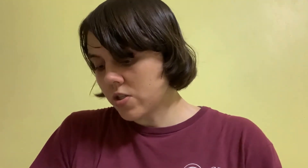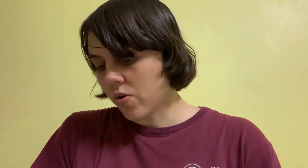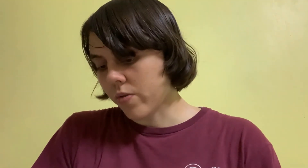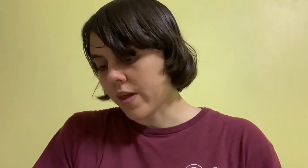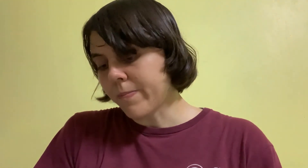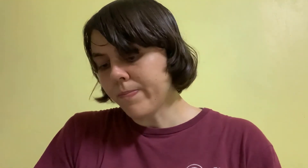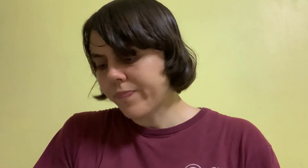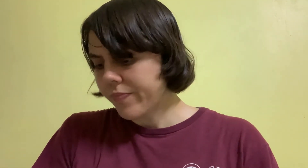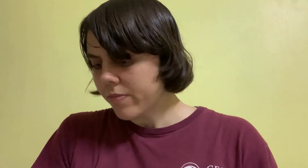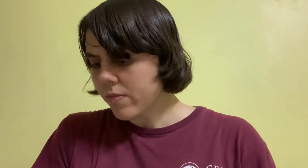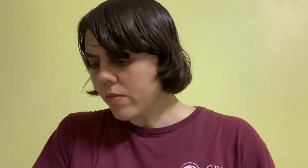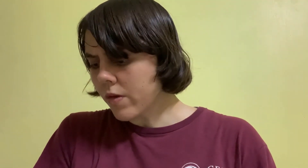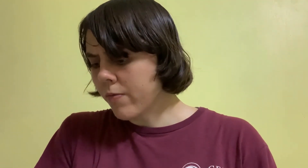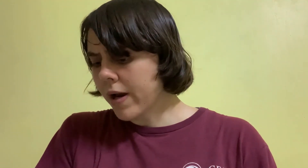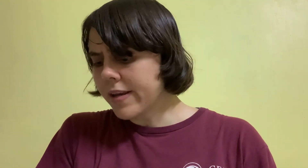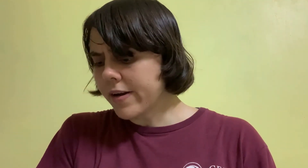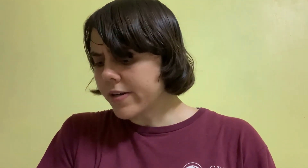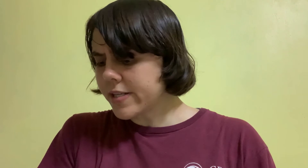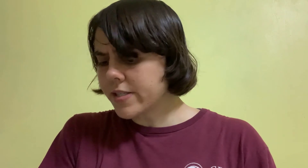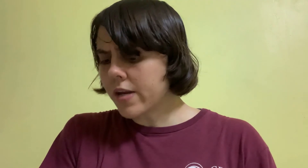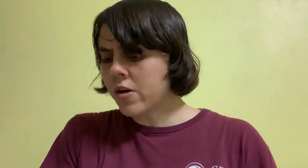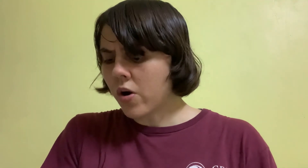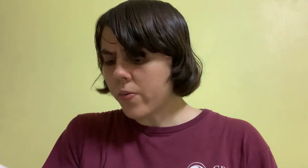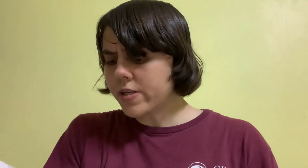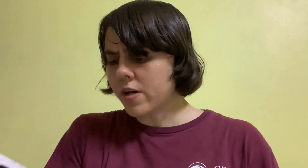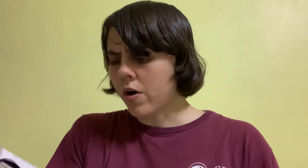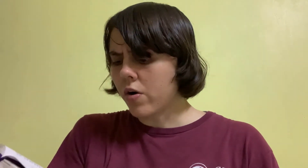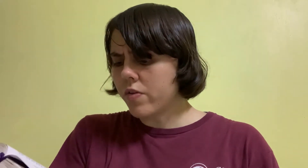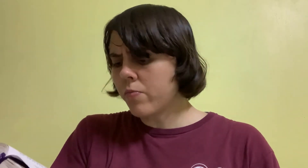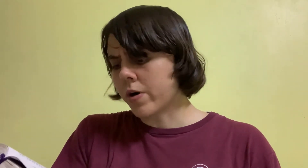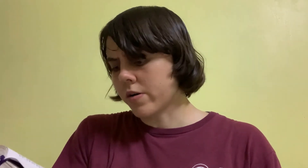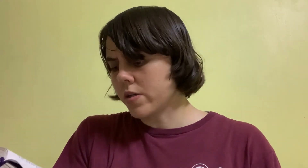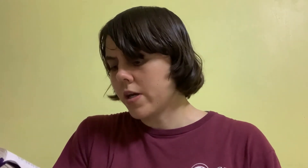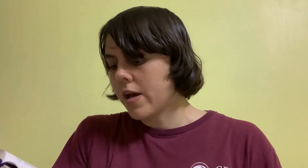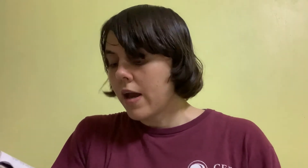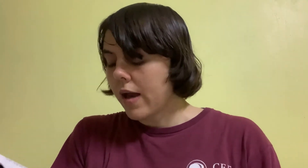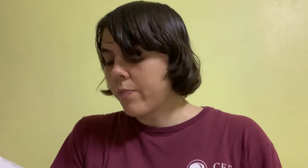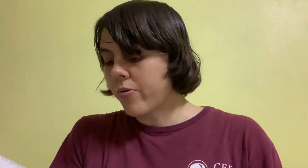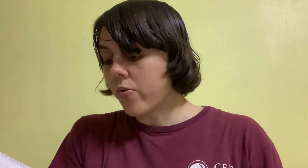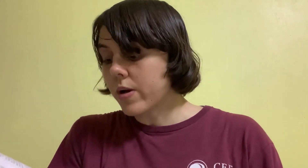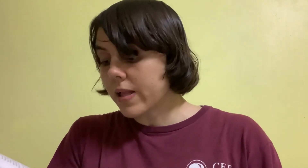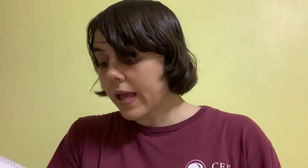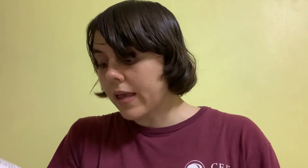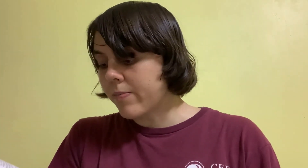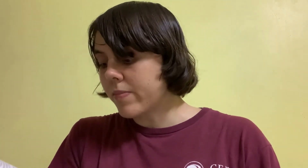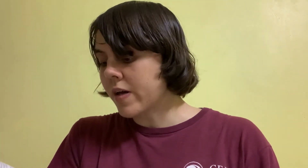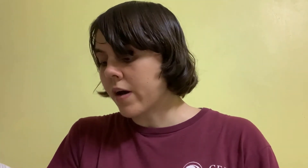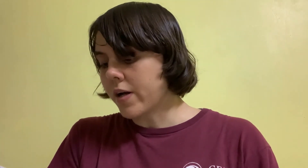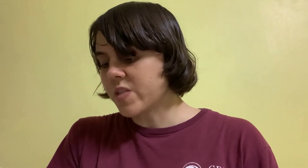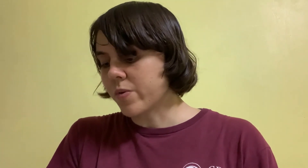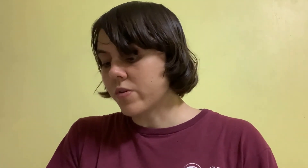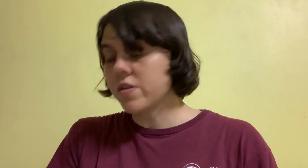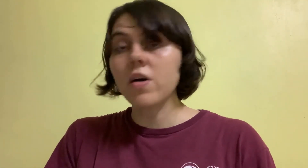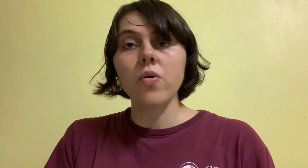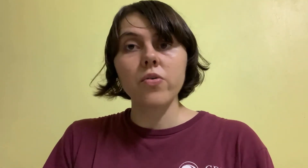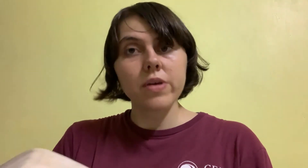told them, right here, he said, go into all the world and proclaim the gospel to the whole